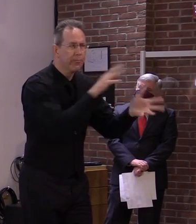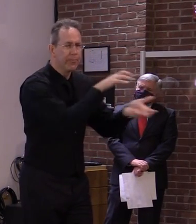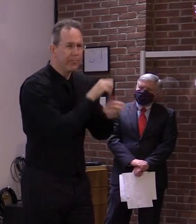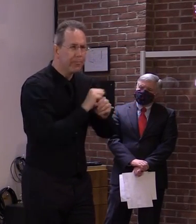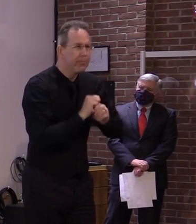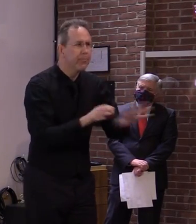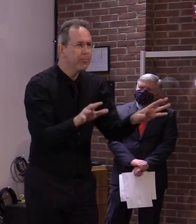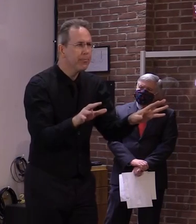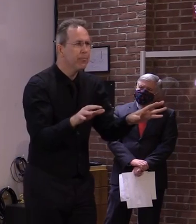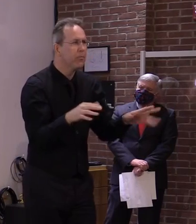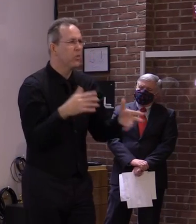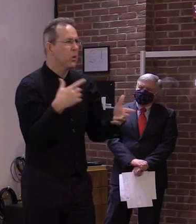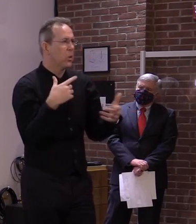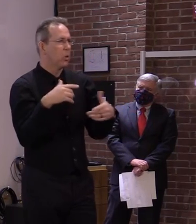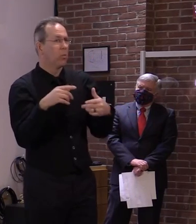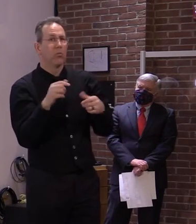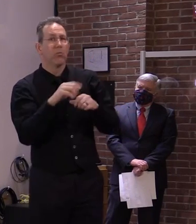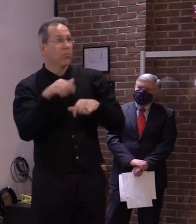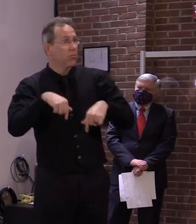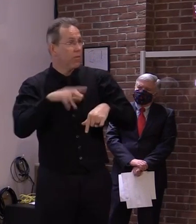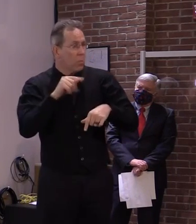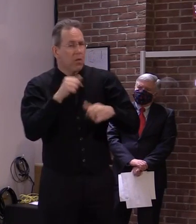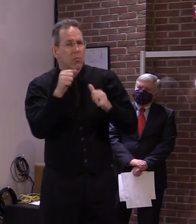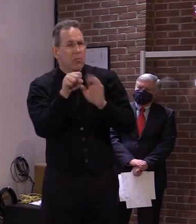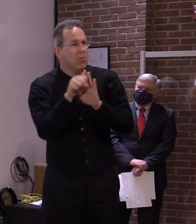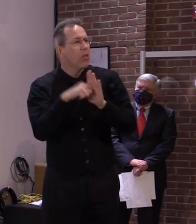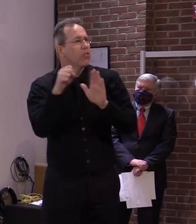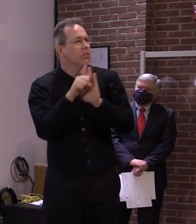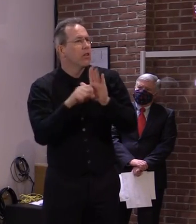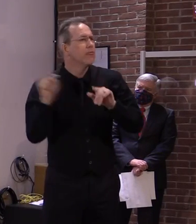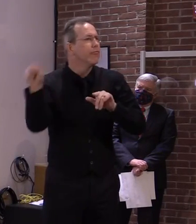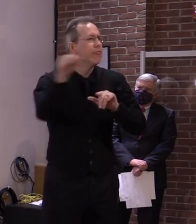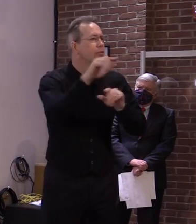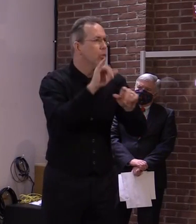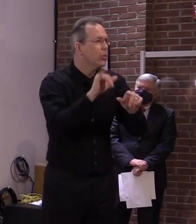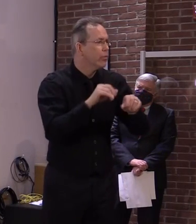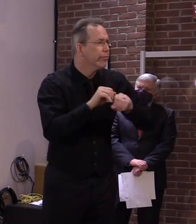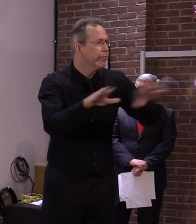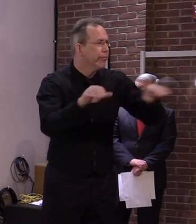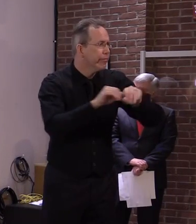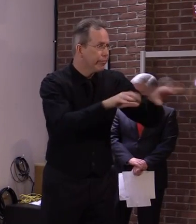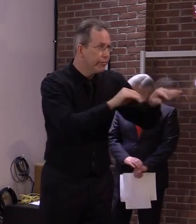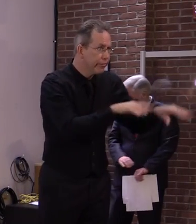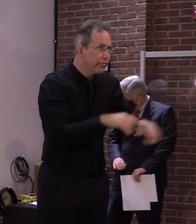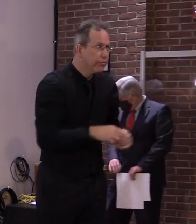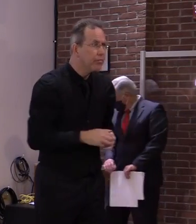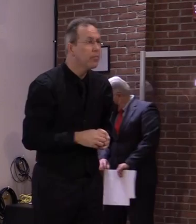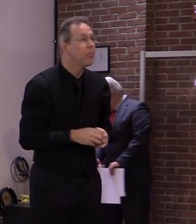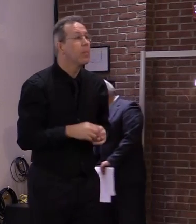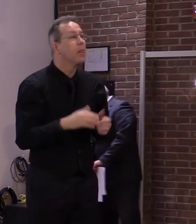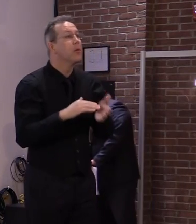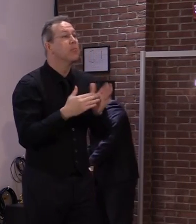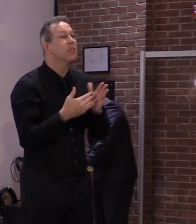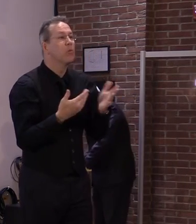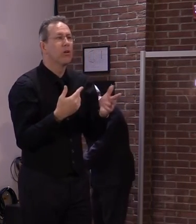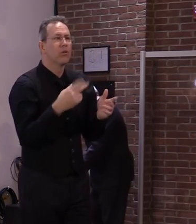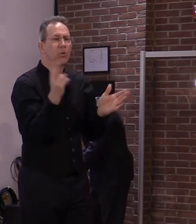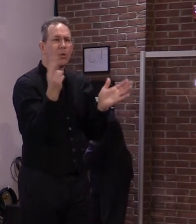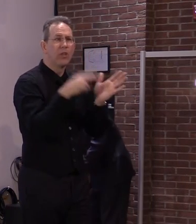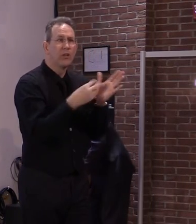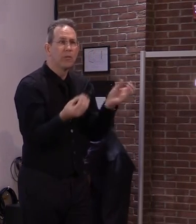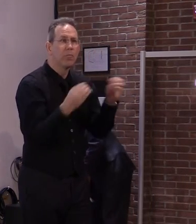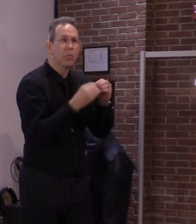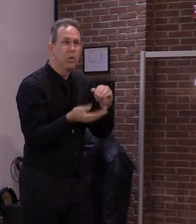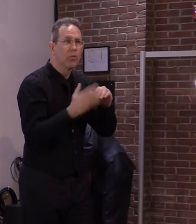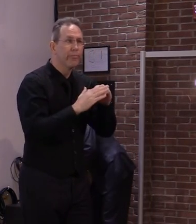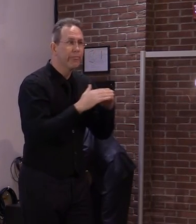strategy as current vaccines. This would mean, again, about 2,000 more doses per week